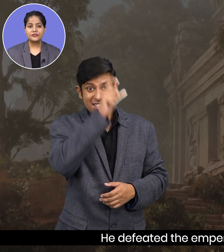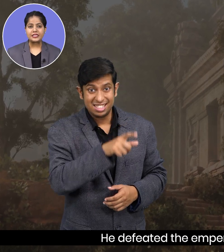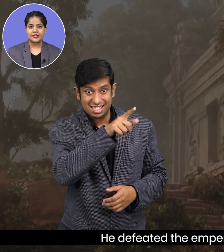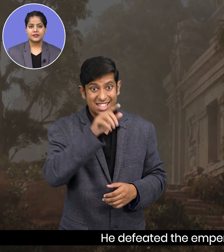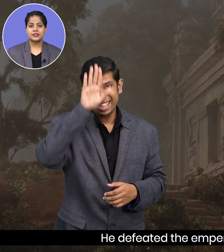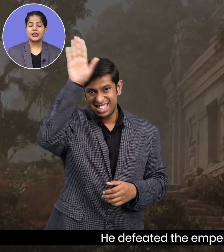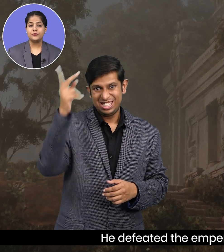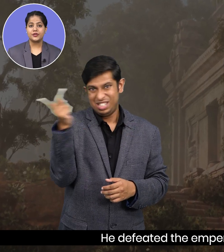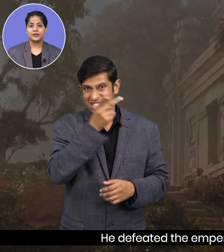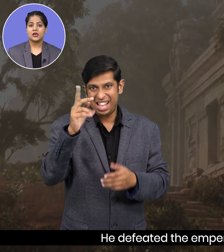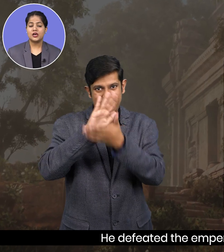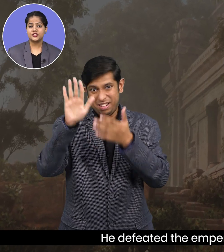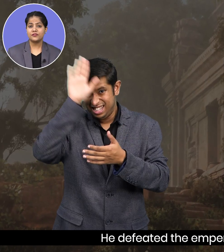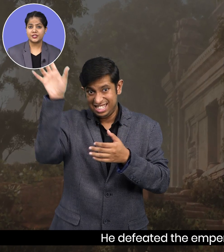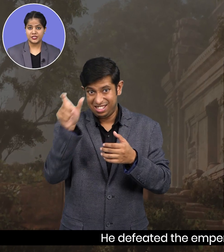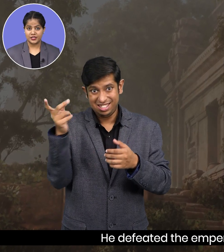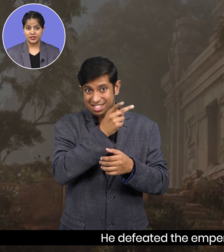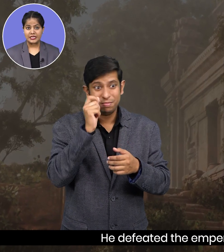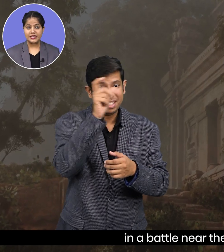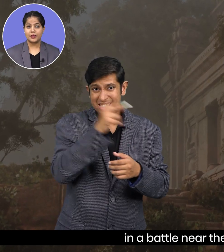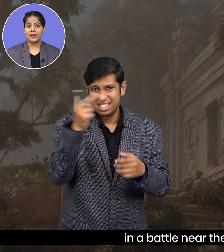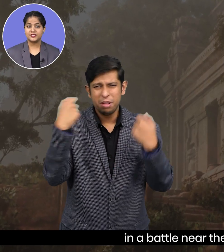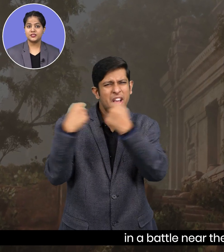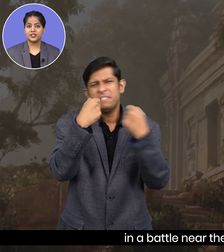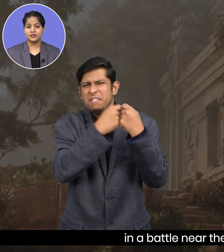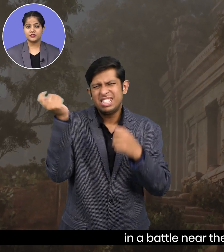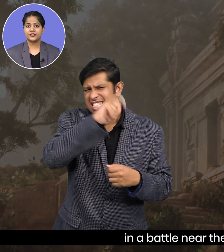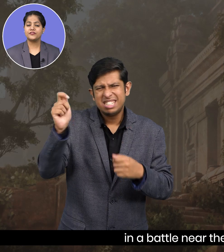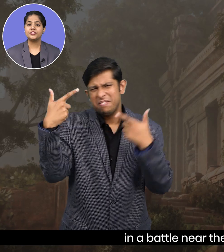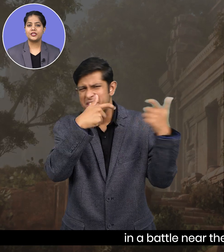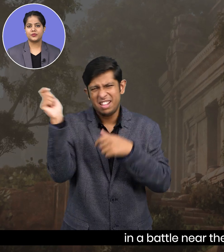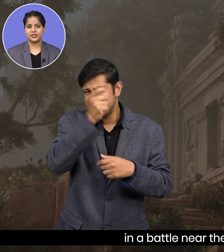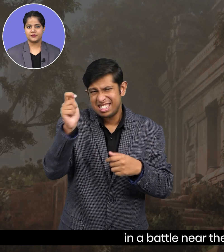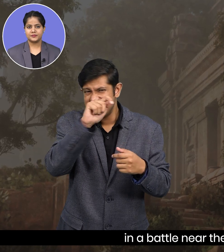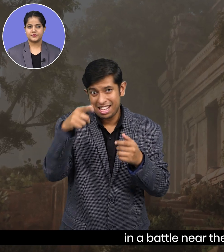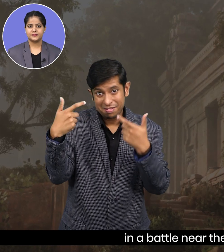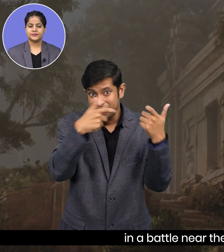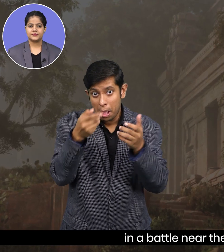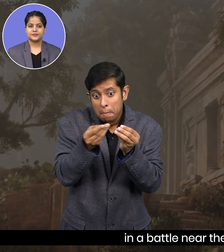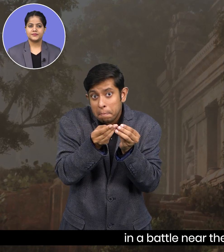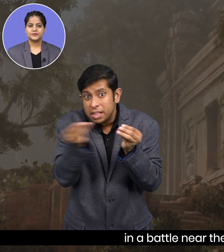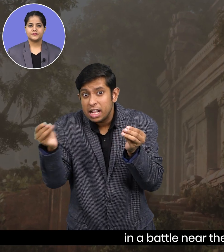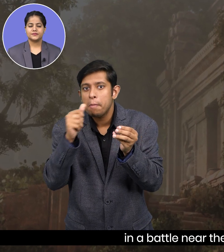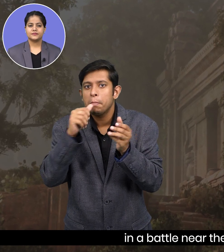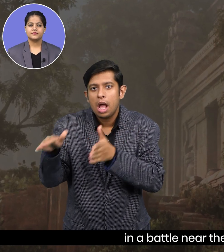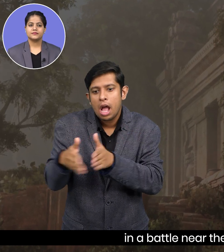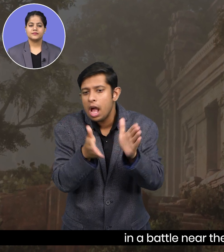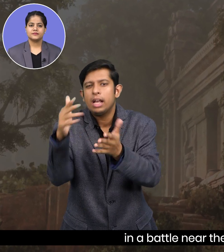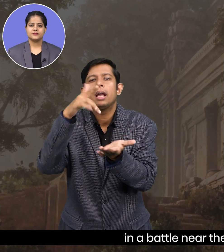He defeated the emperor Harshavardhana in a battle near the river Narmada.